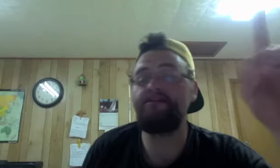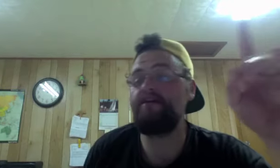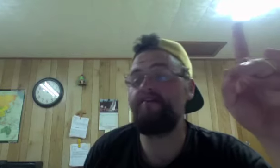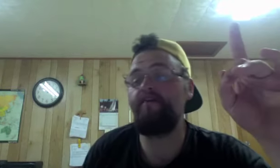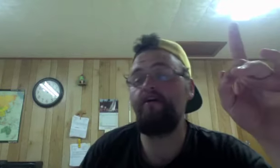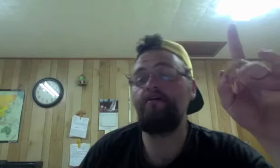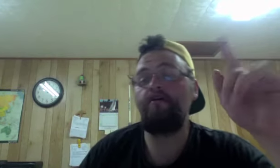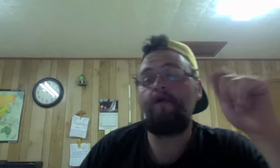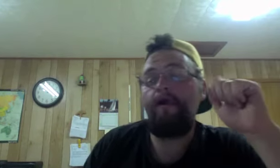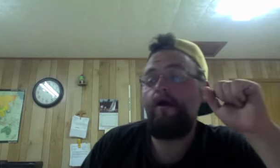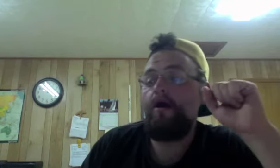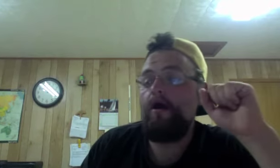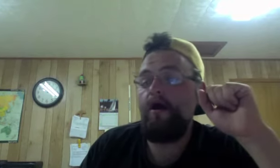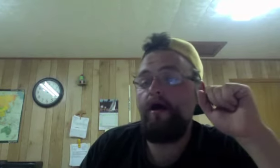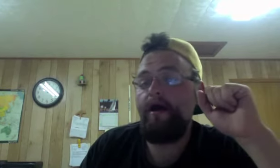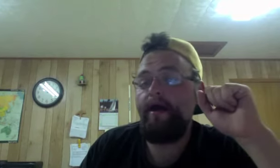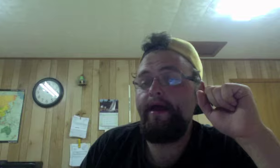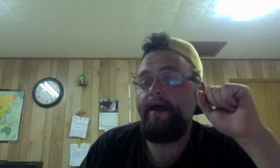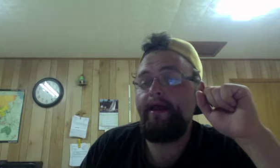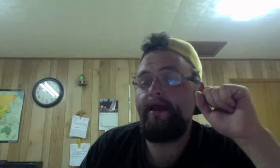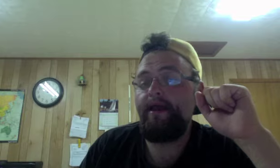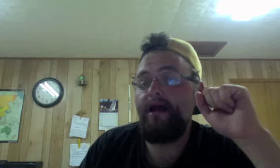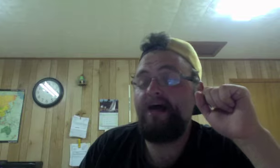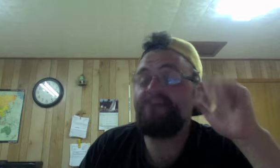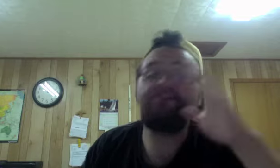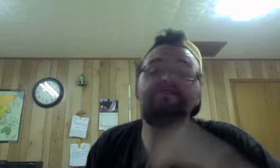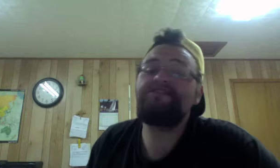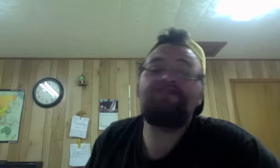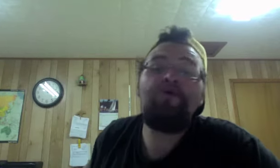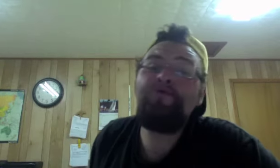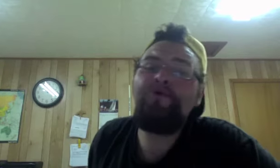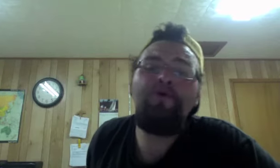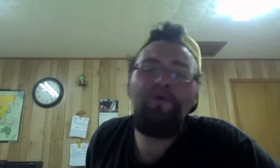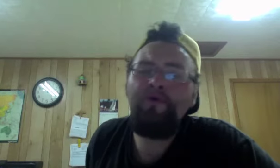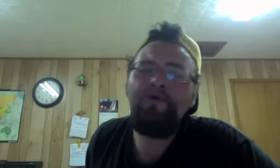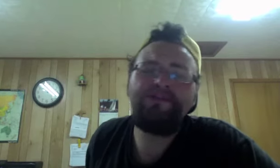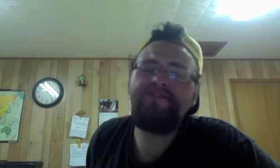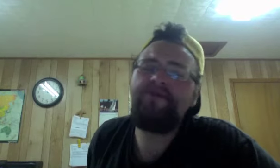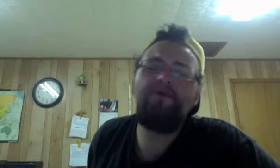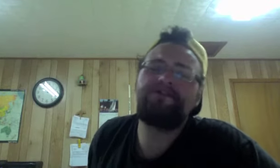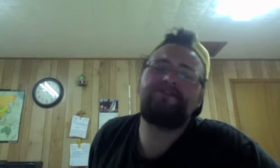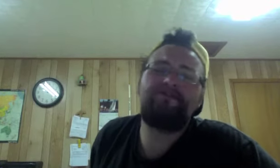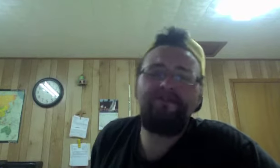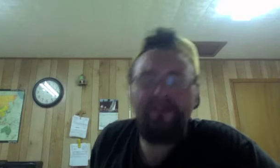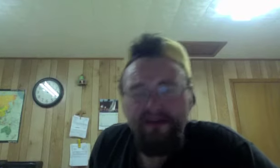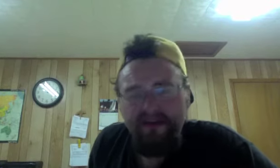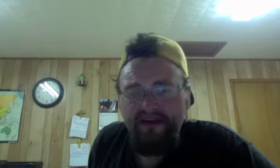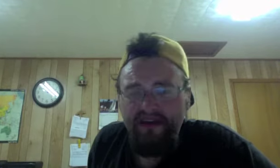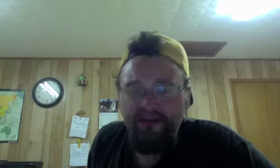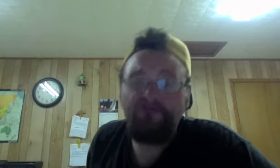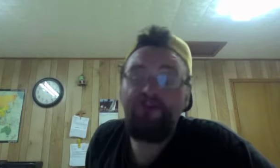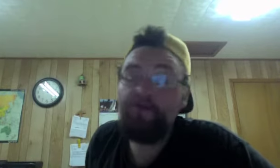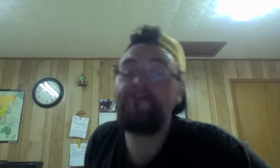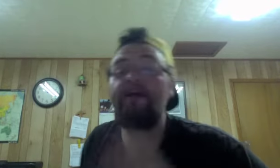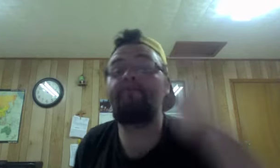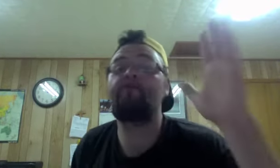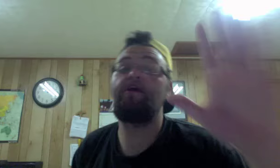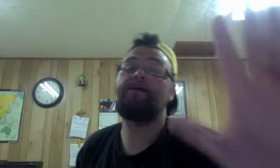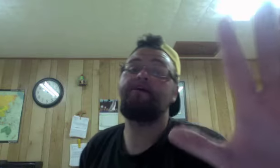CFL I still don't see who who who's he throwing to you know Derby could have a great year